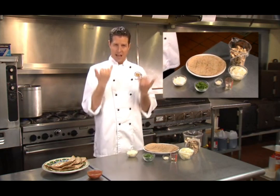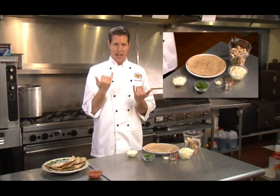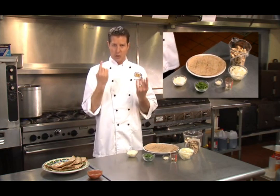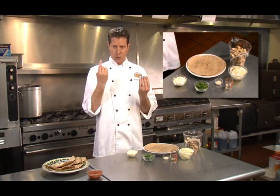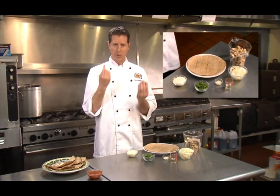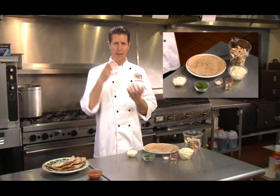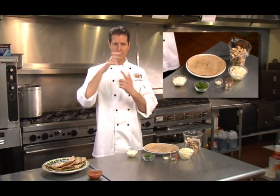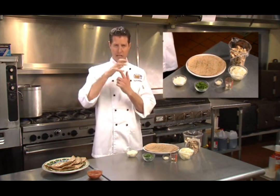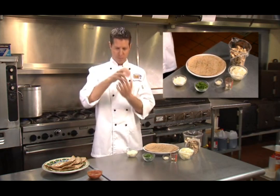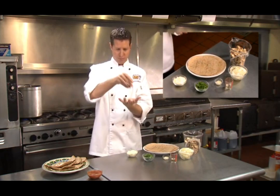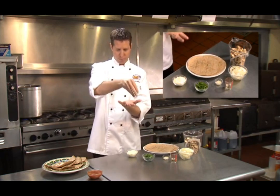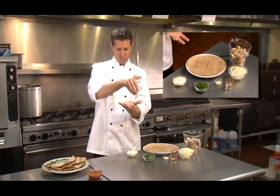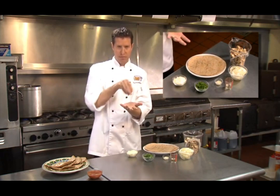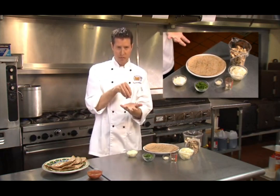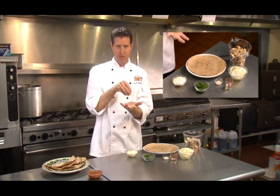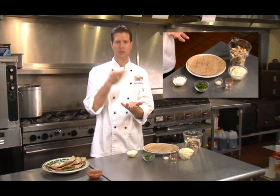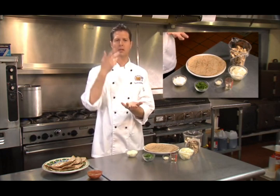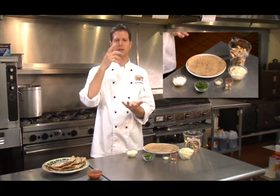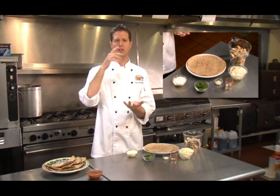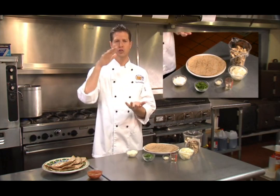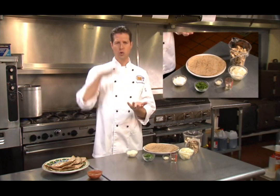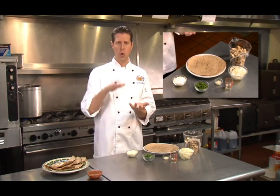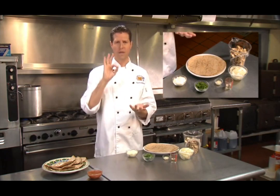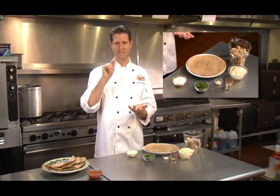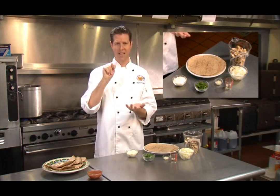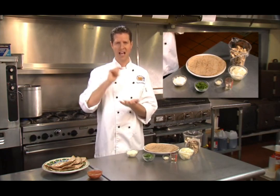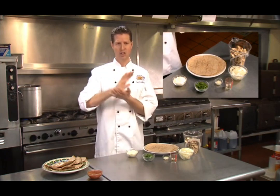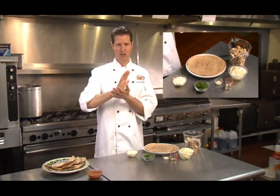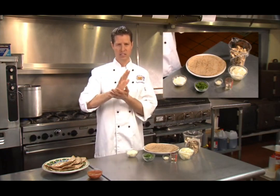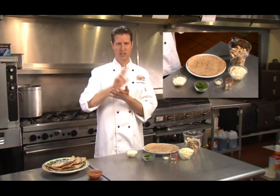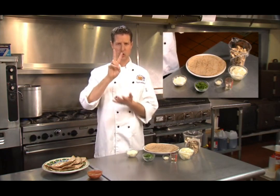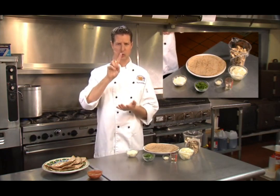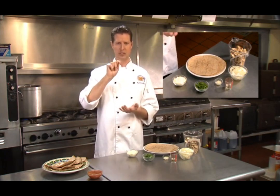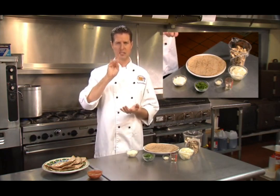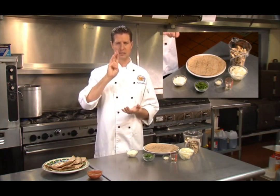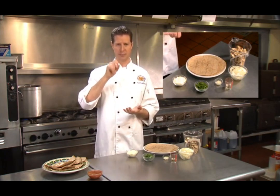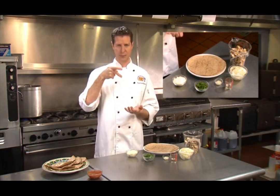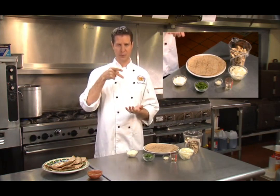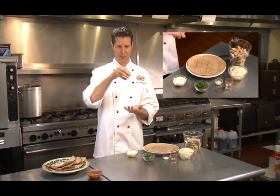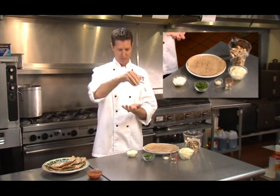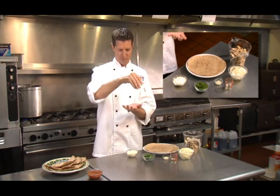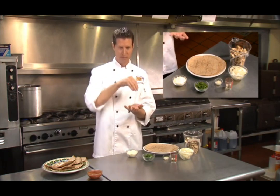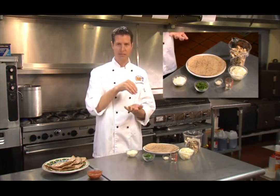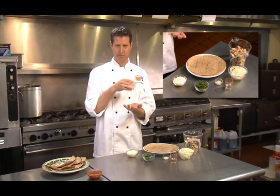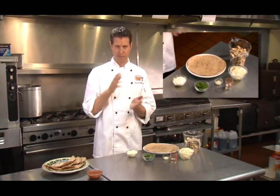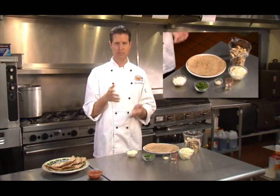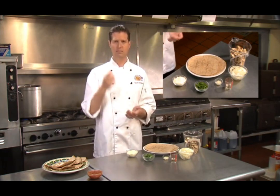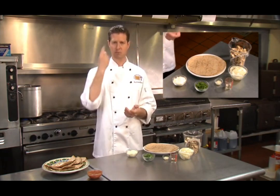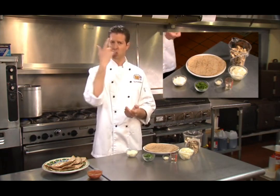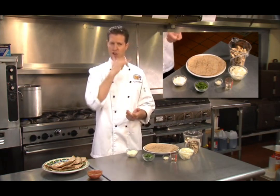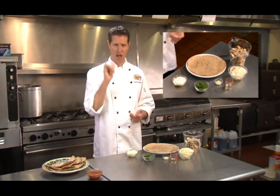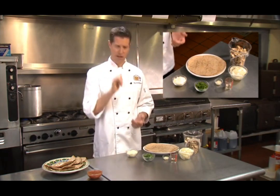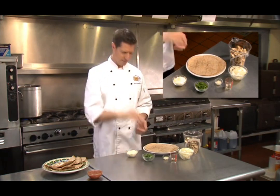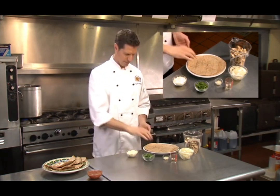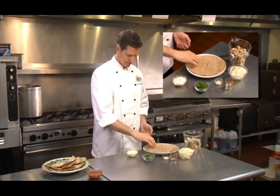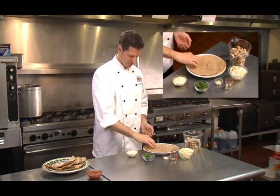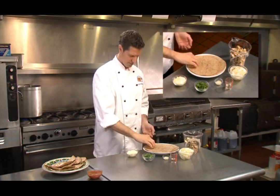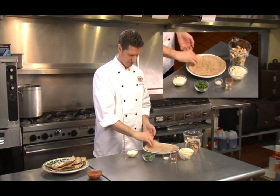Arrange the mushroom mixture and 2 tablespoons of the low-fat cheese on half of 1 tortilla. It should look like